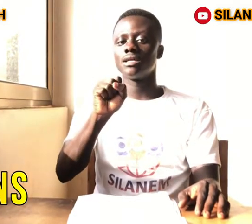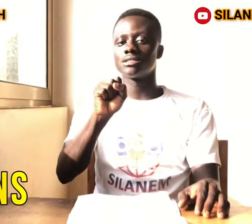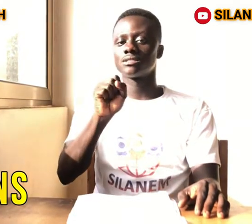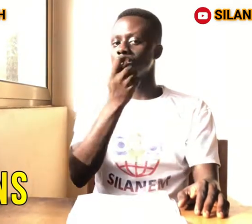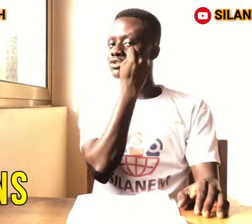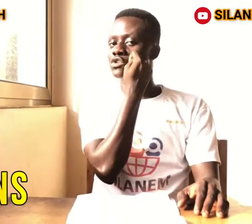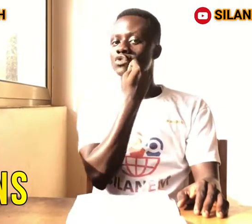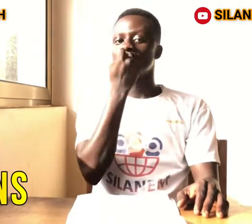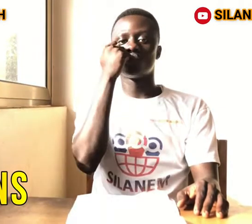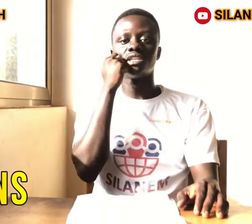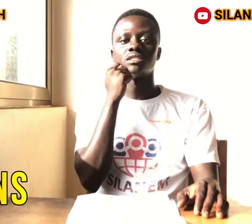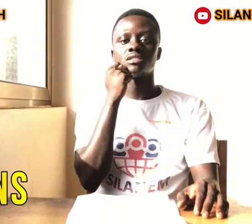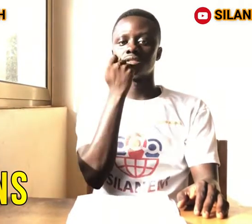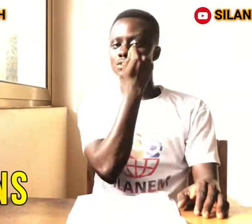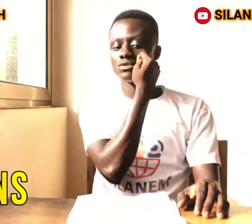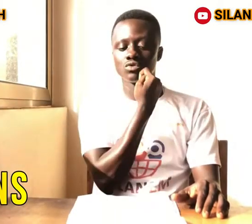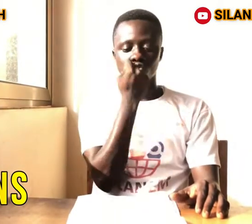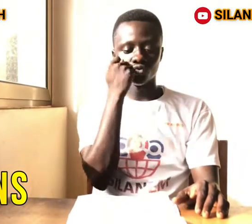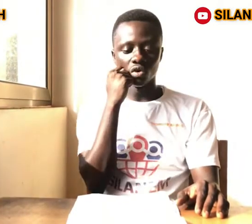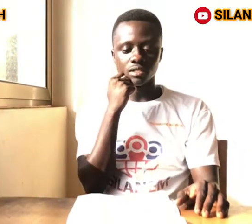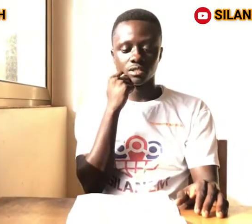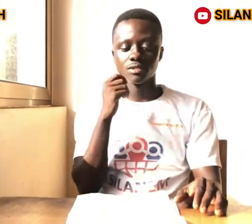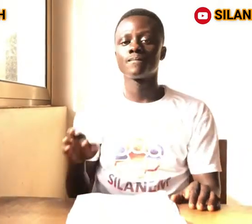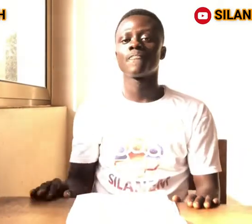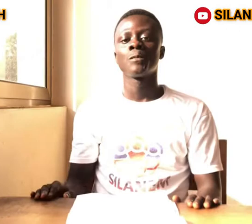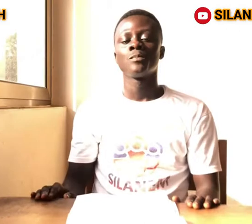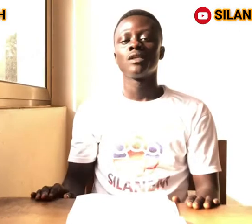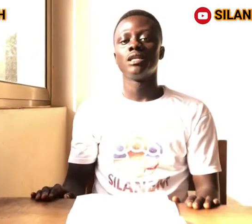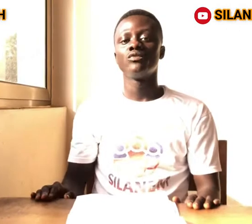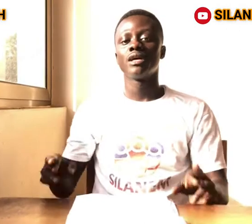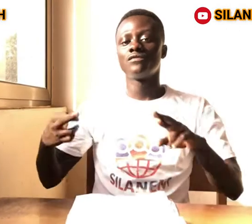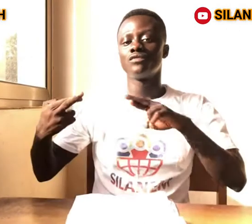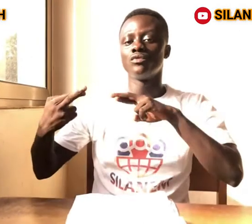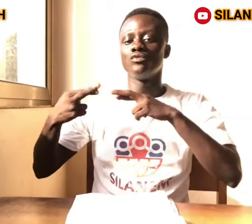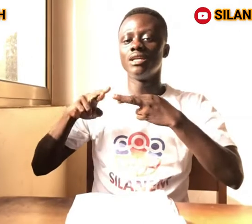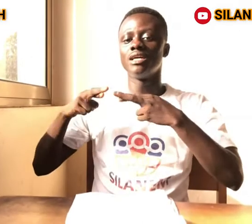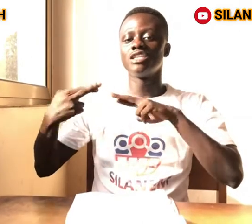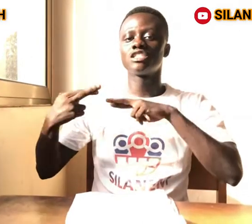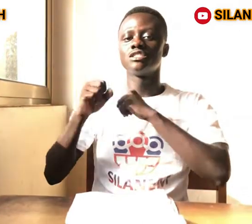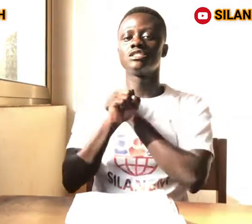T-W-I-N-S. Twins. Twins. And then we have relationship.